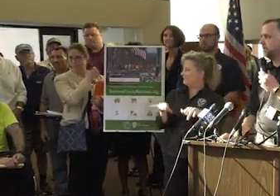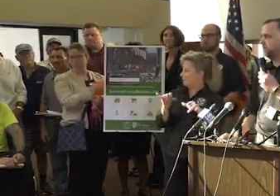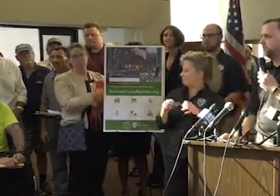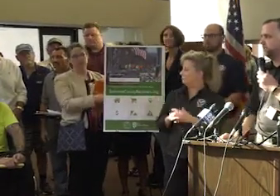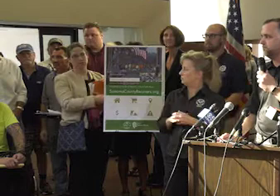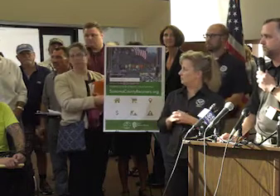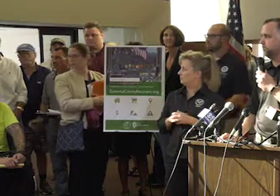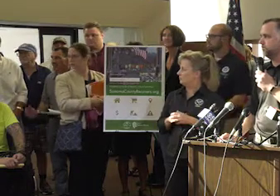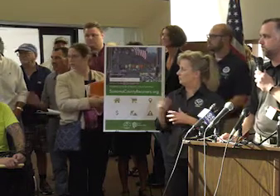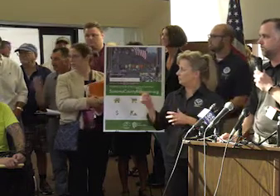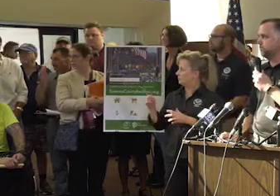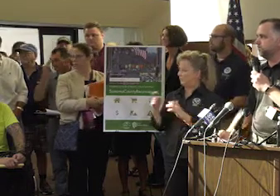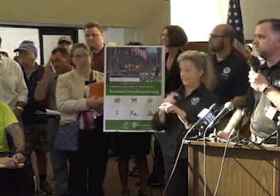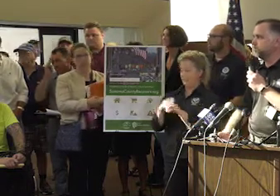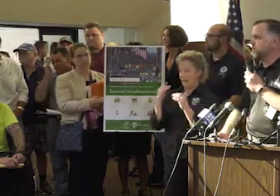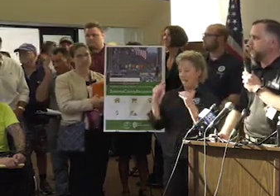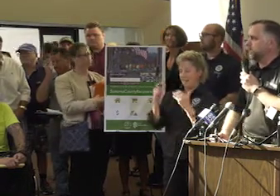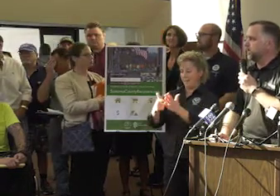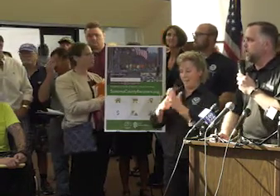standard.